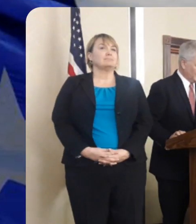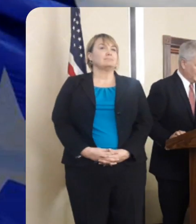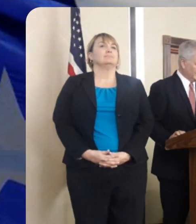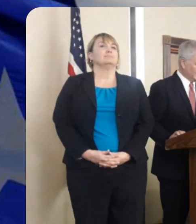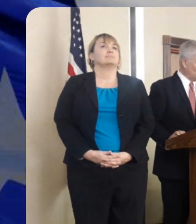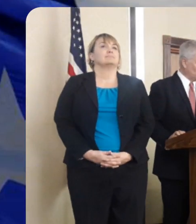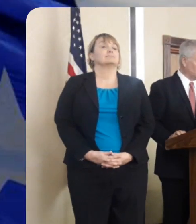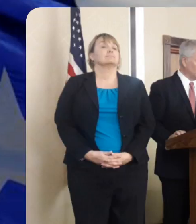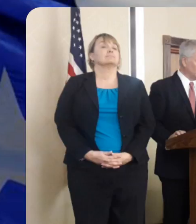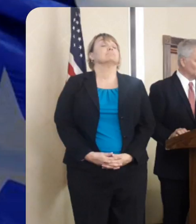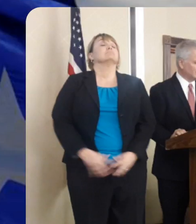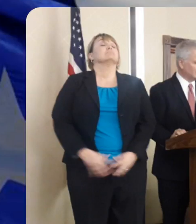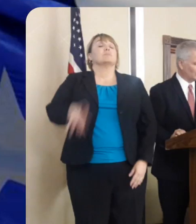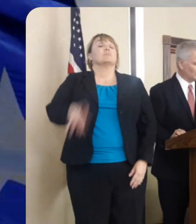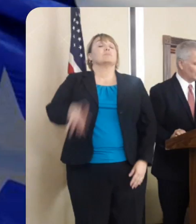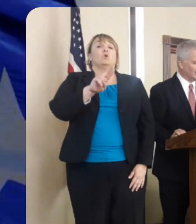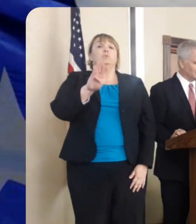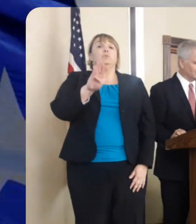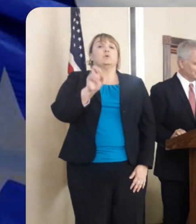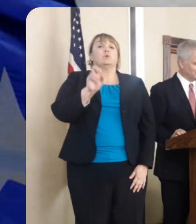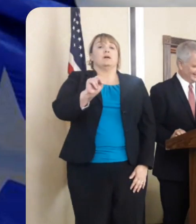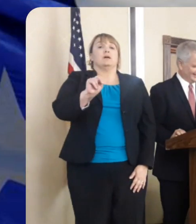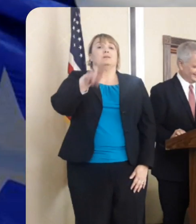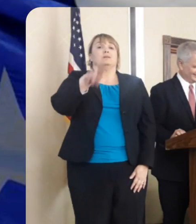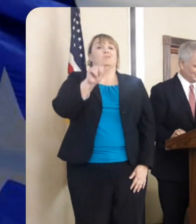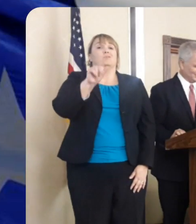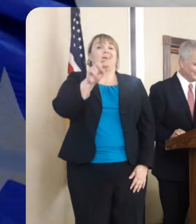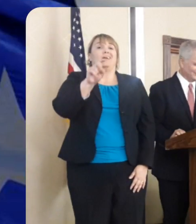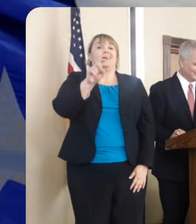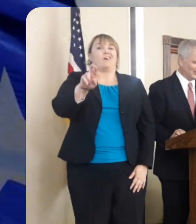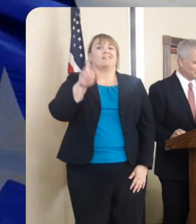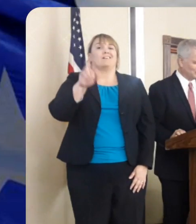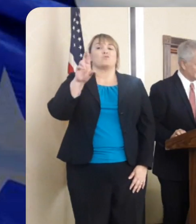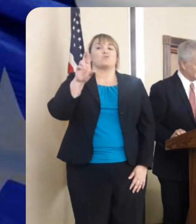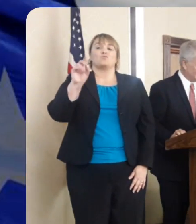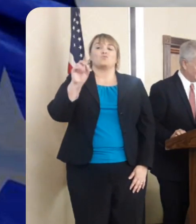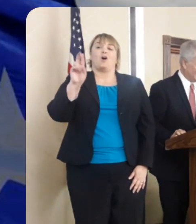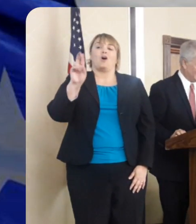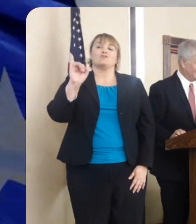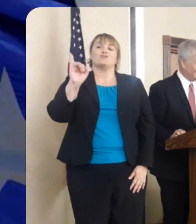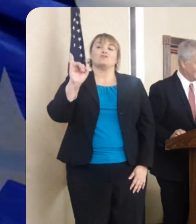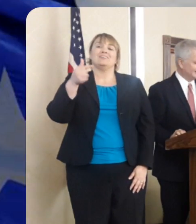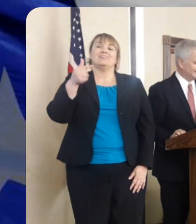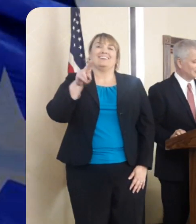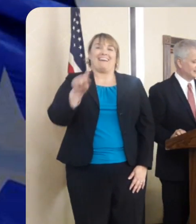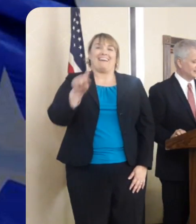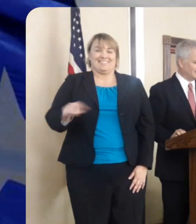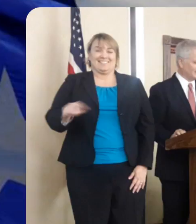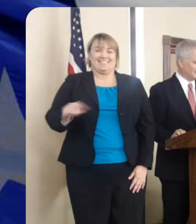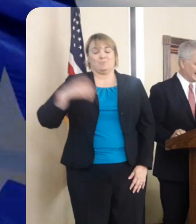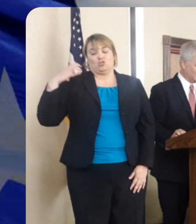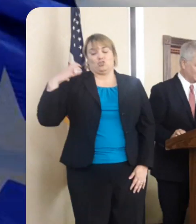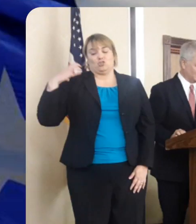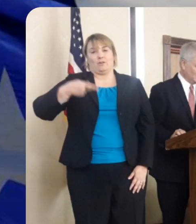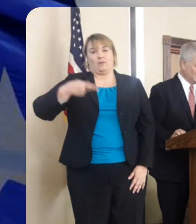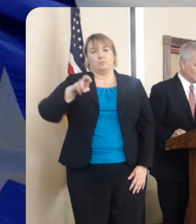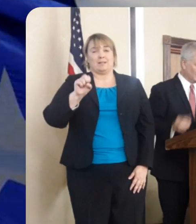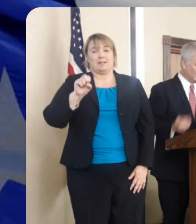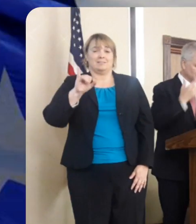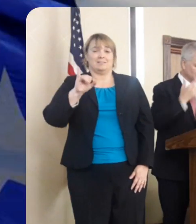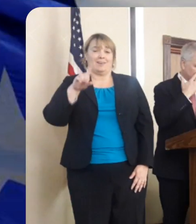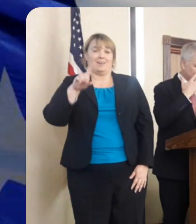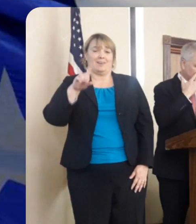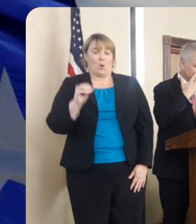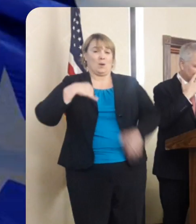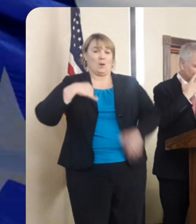I appointed Ruben Radar Rodriguez to serve as chair in Presidio County, southeast of El Paso. Radar was